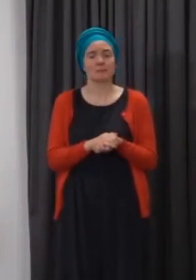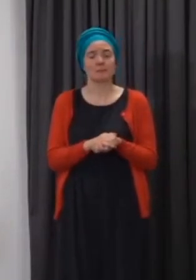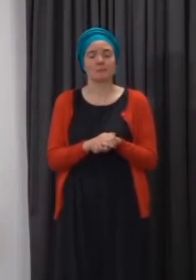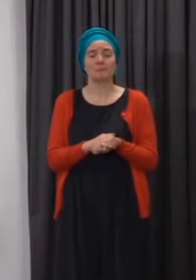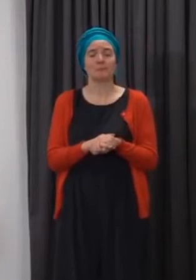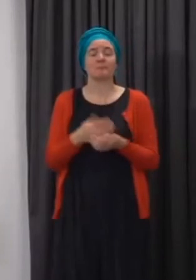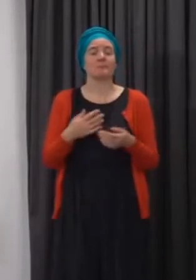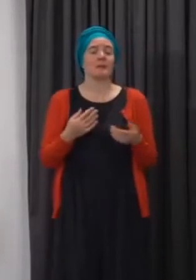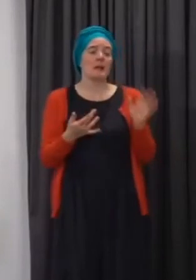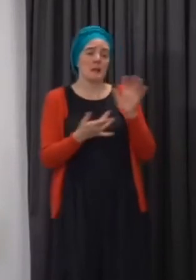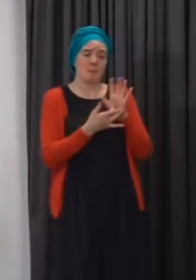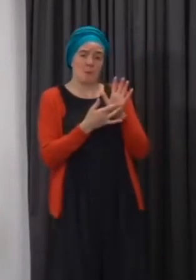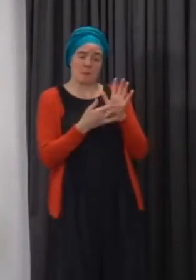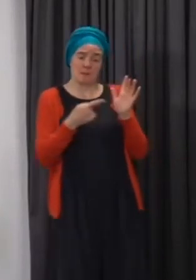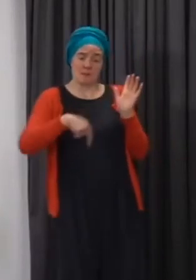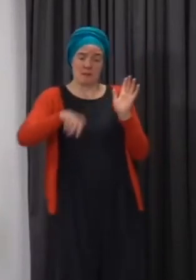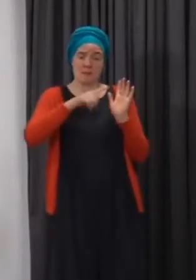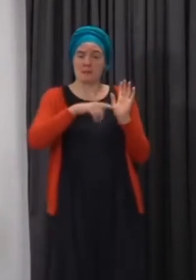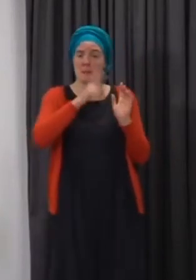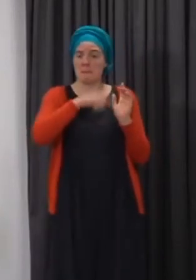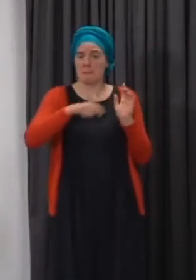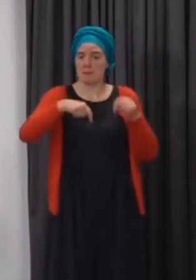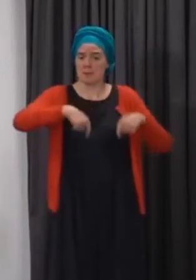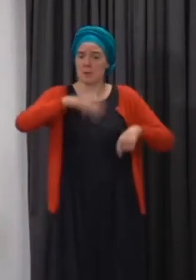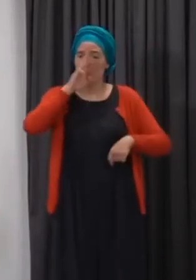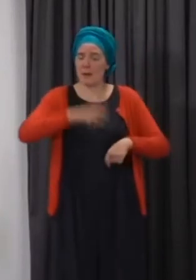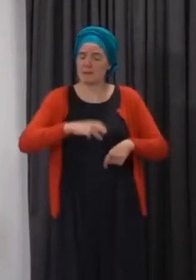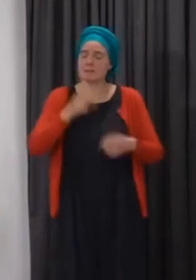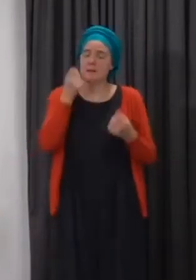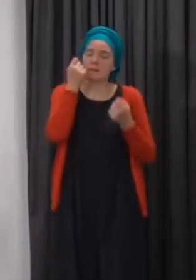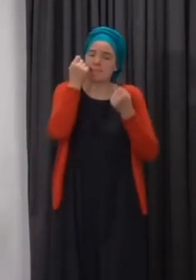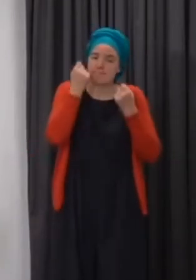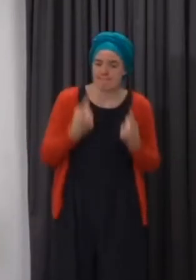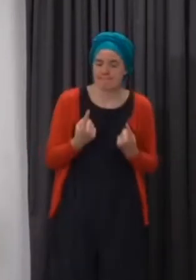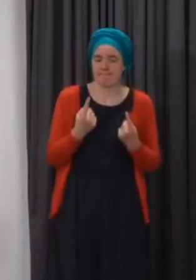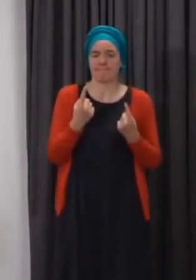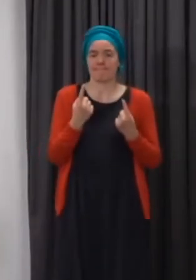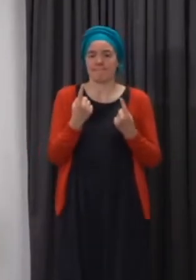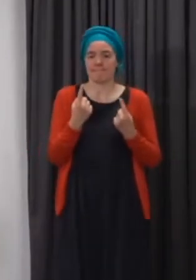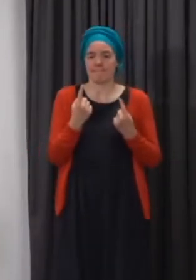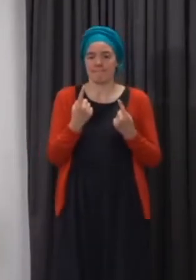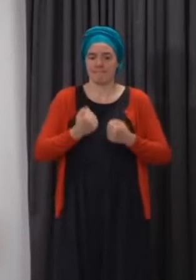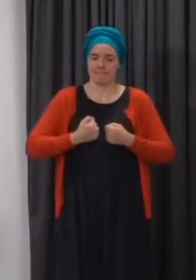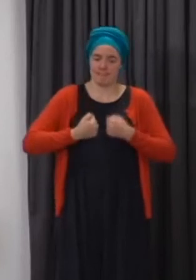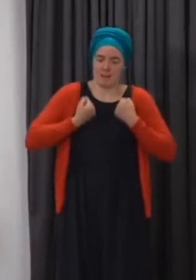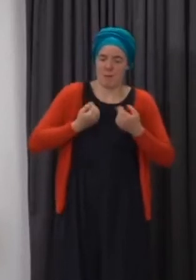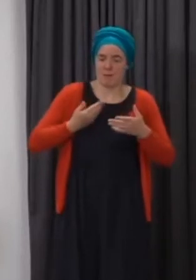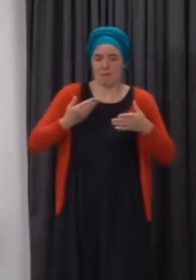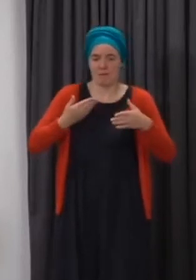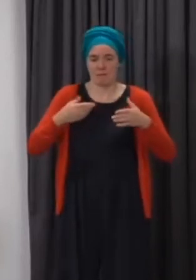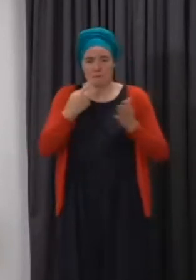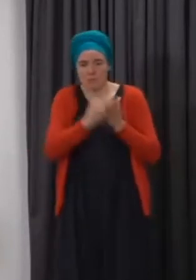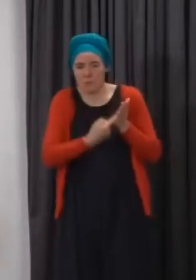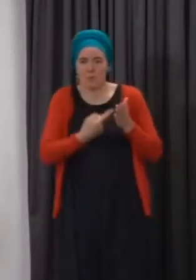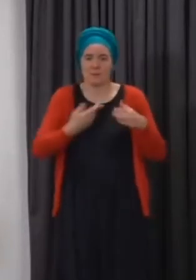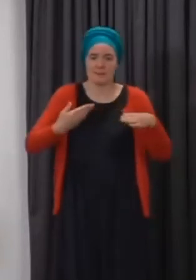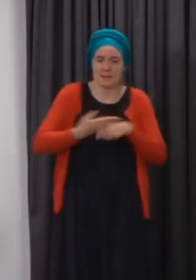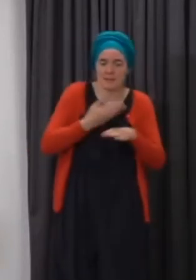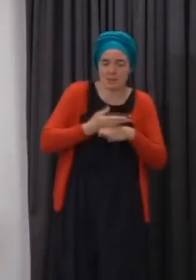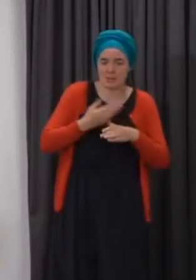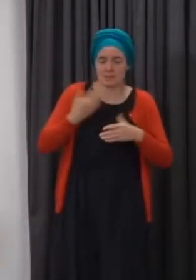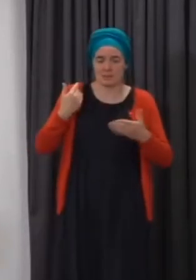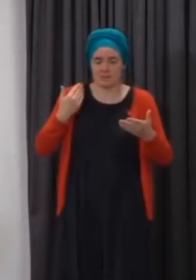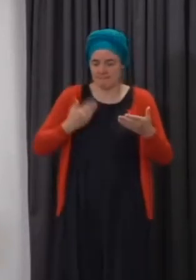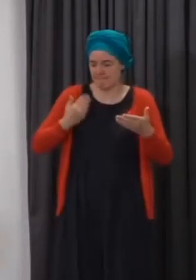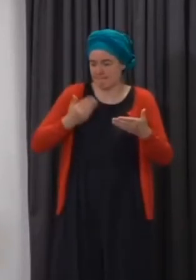understand the actions that have been taken by Welsh Government, and actually there is some reassurance about the approach that's been taken to